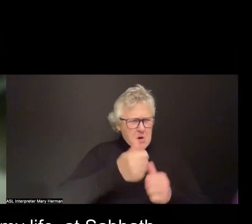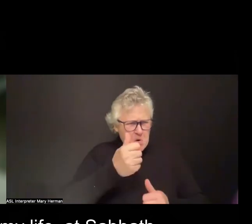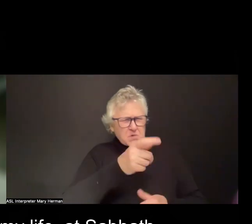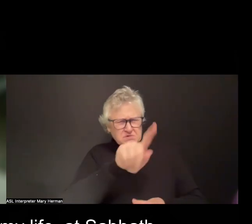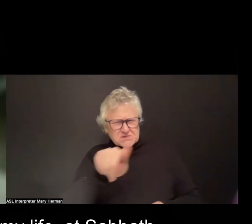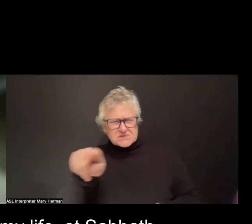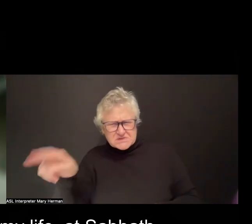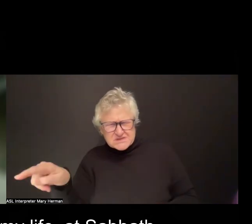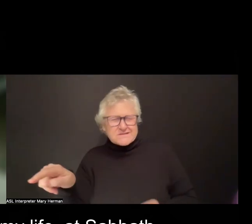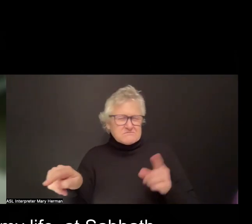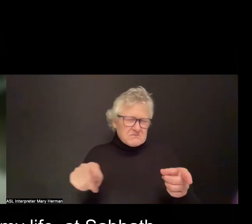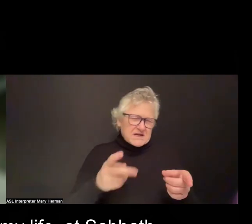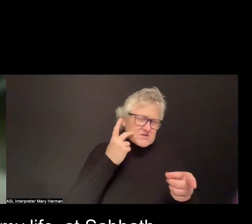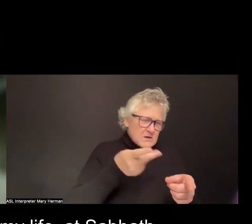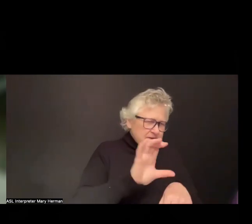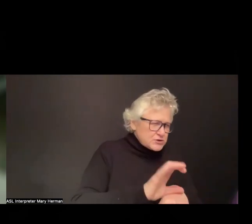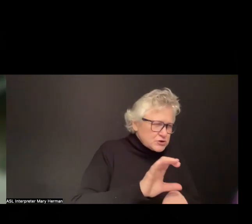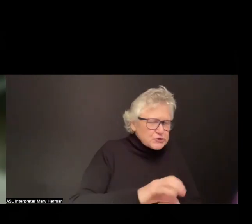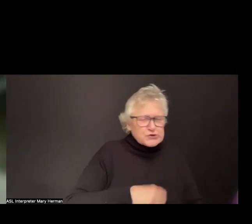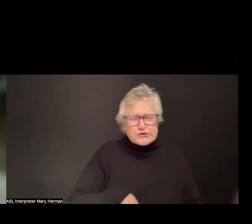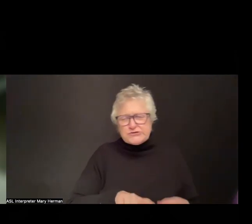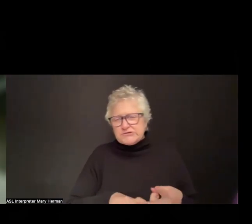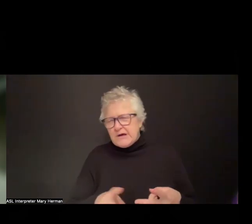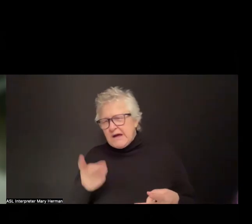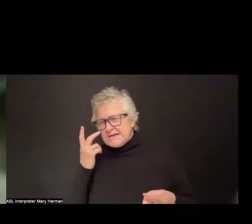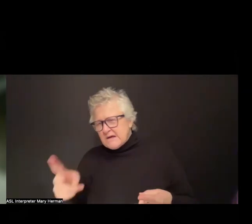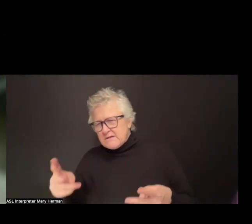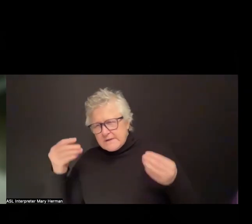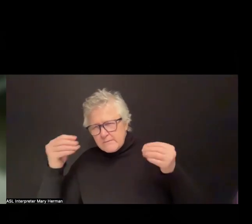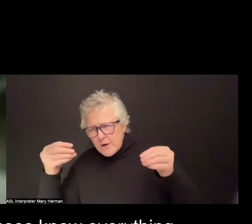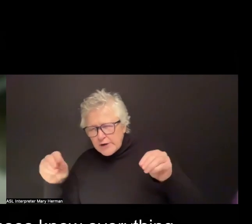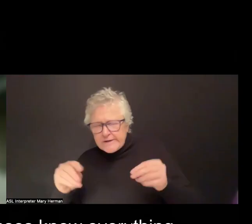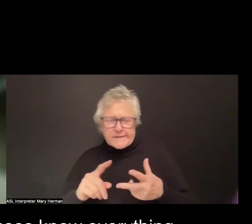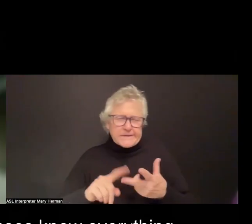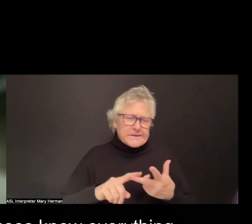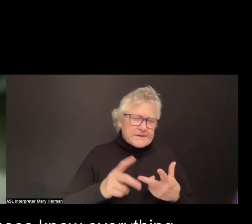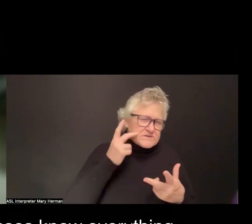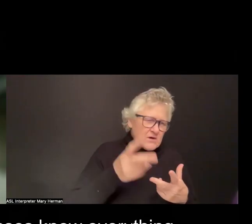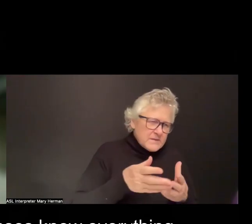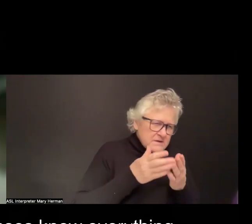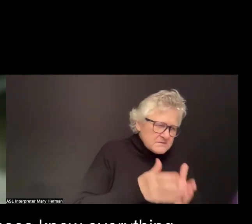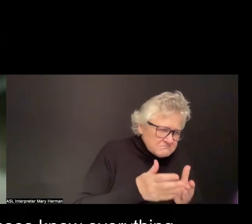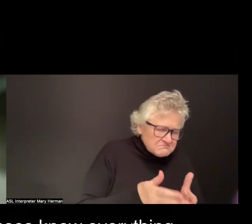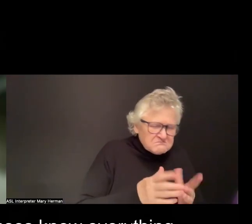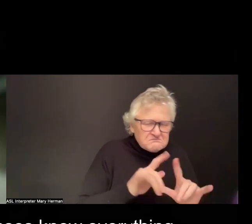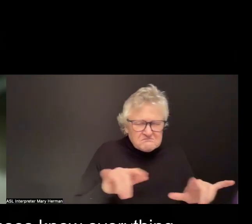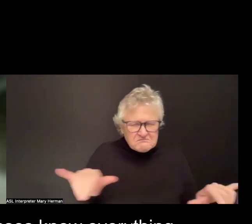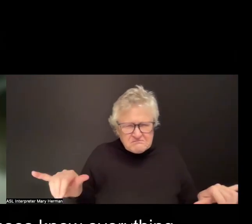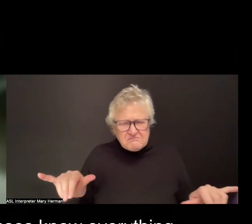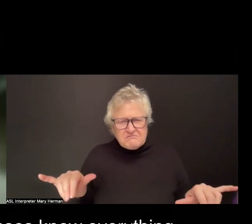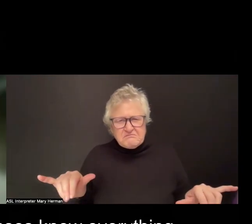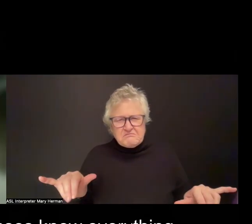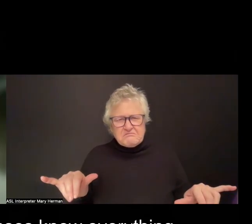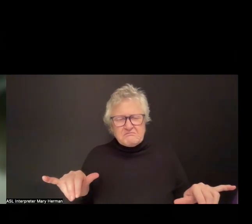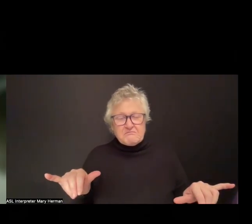Sabbath meeting, in ship tavern, on the wharf, at the market, on the street. The whispering classes know everything that happens in small